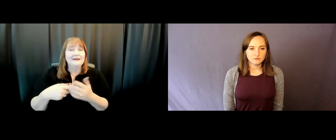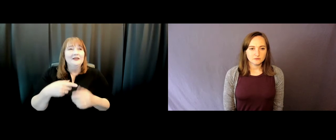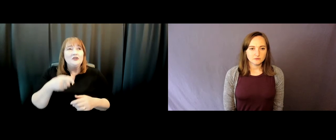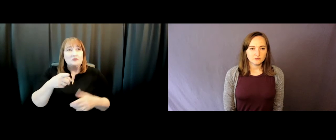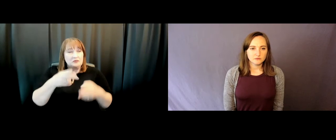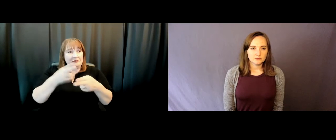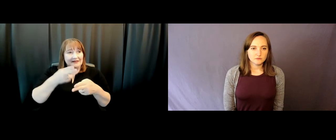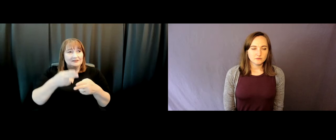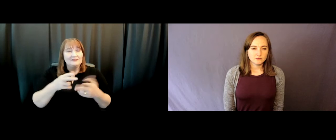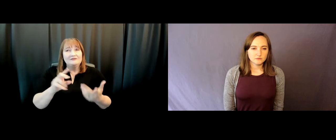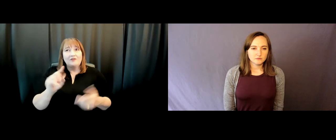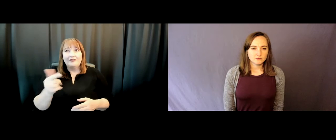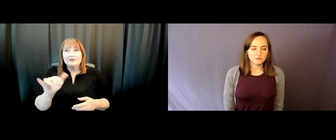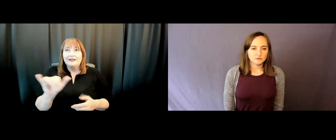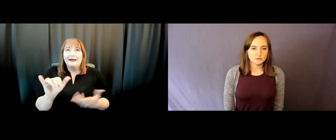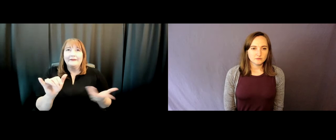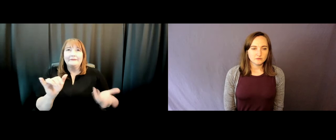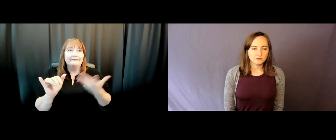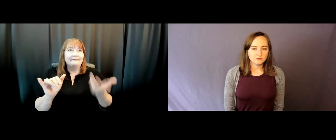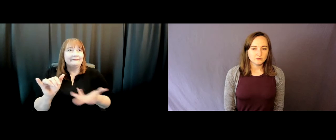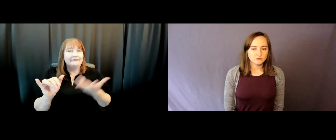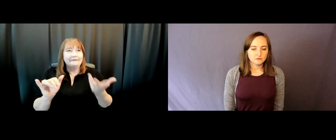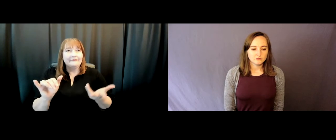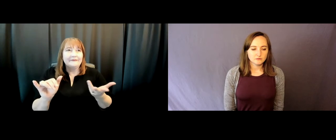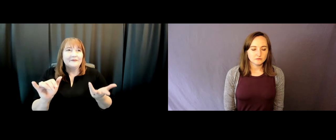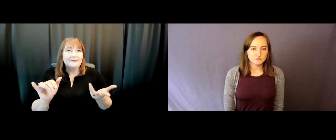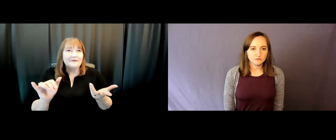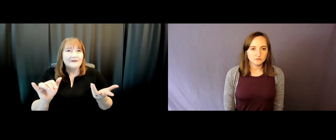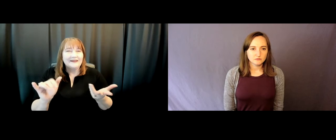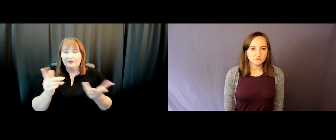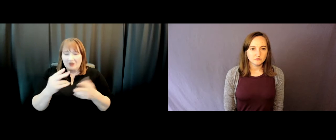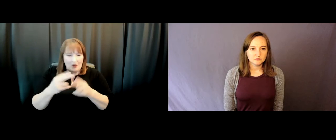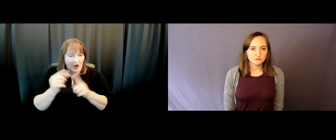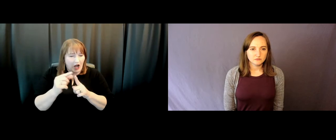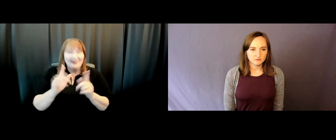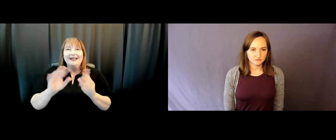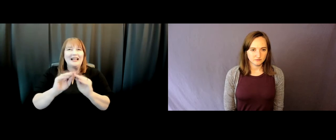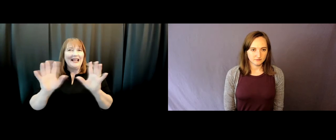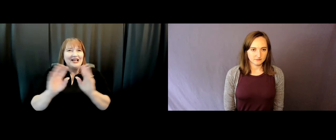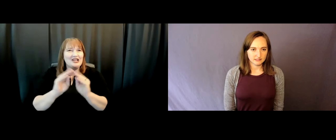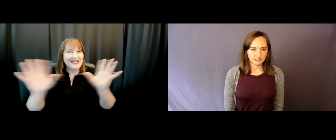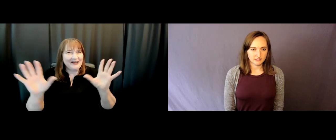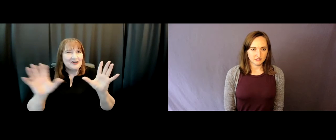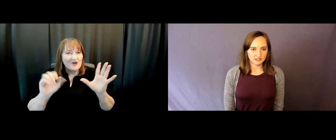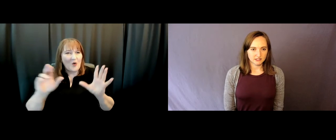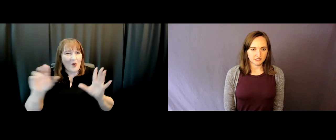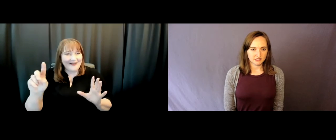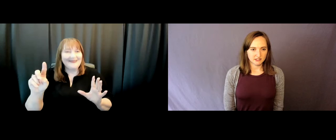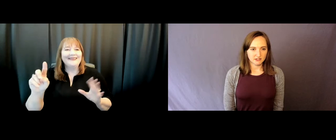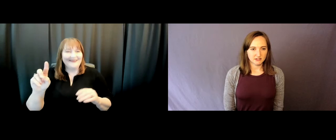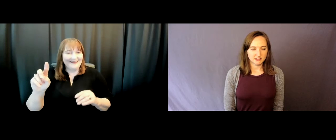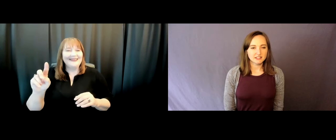are kind of like, was it crystal quartz? Clear quartz. Clear quartz. Yeah, clear quartz. Mm-hmm. Yeah,